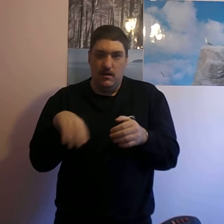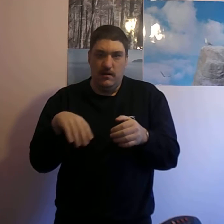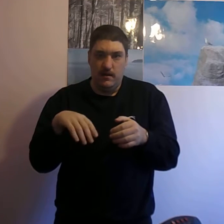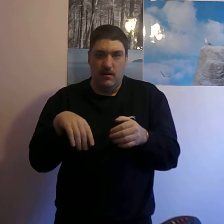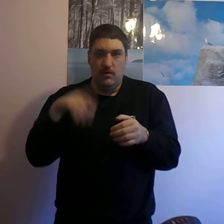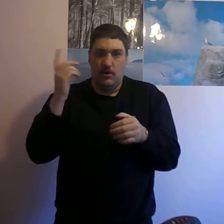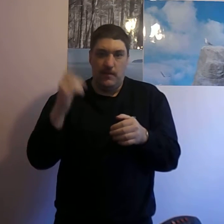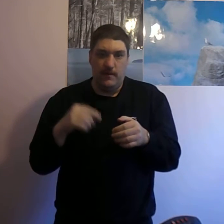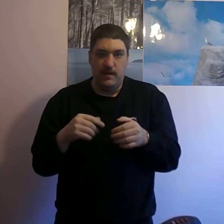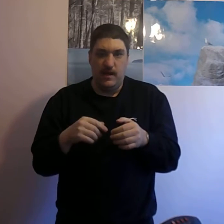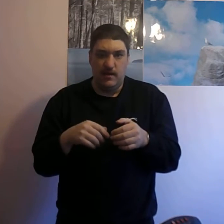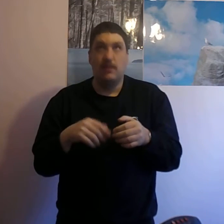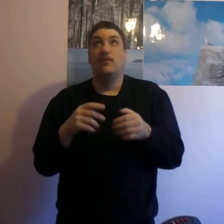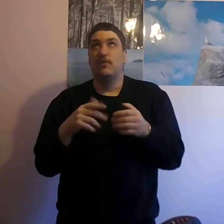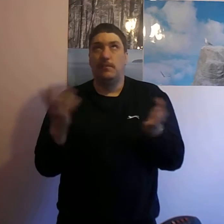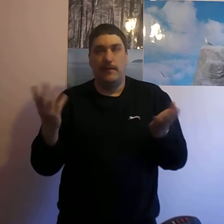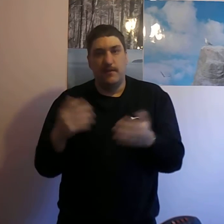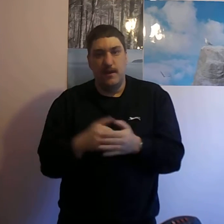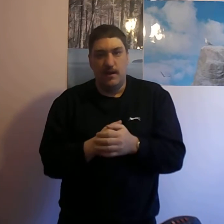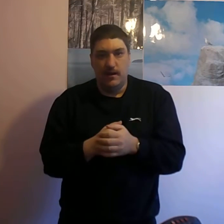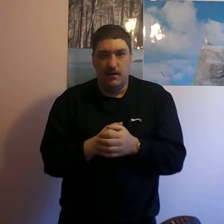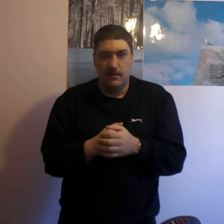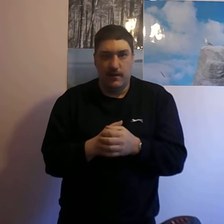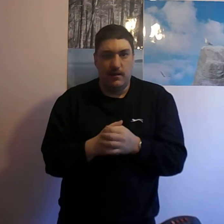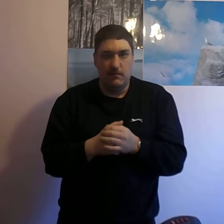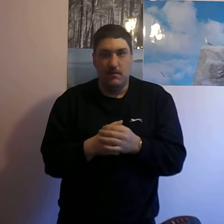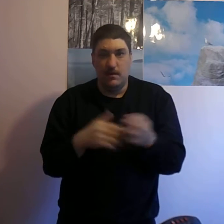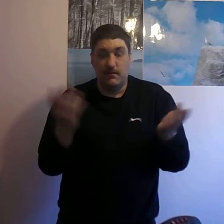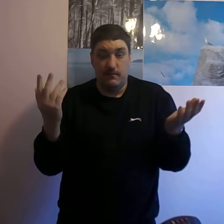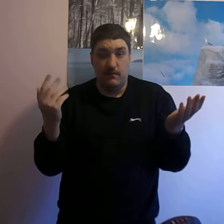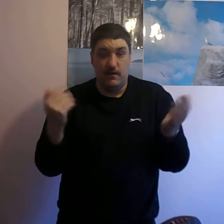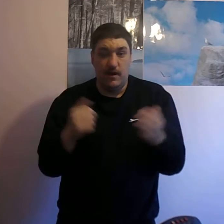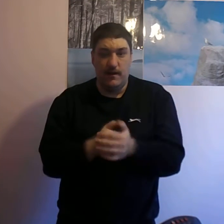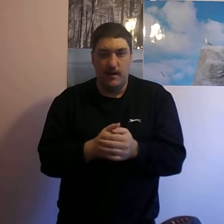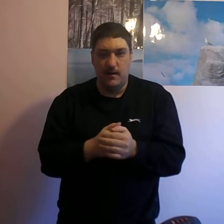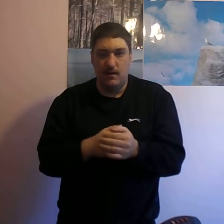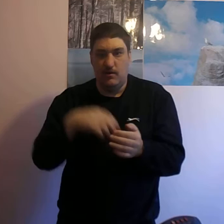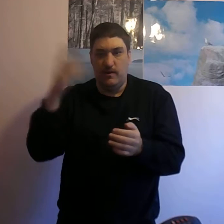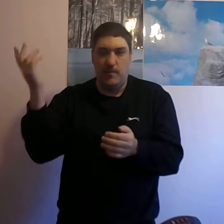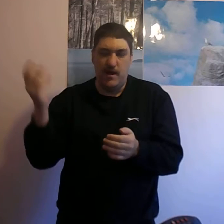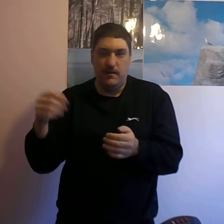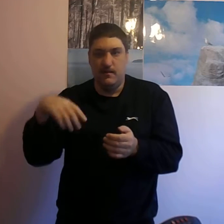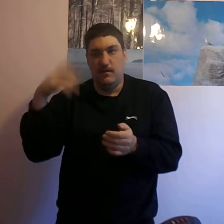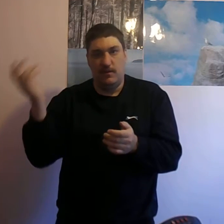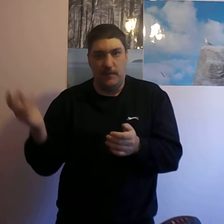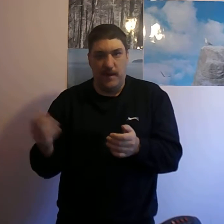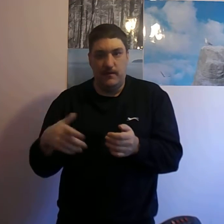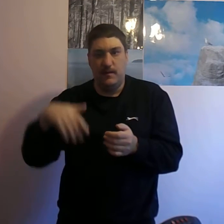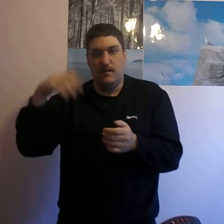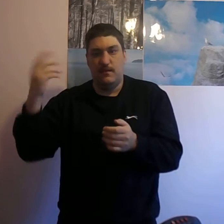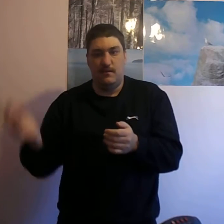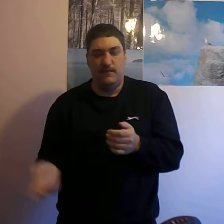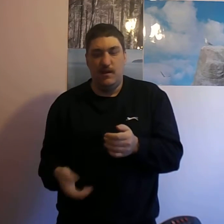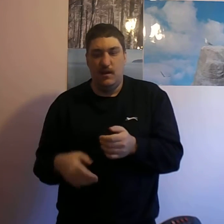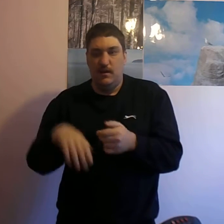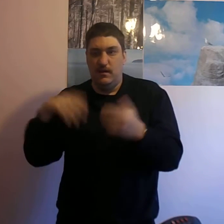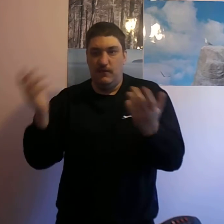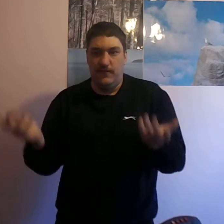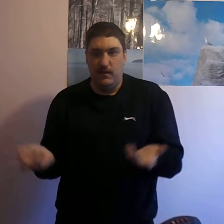you know, look up at the ceiling. So you look up at the ceiling, thinking, well, that's great. And then it says, look at this painting. So you look at the painting, and it's as if you don't feel that you've